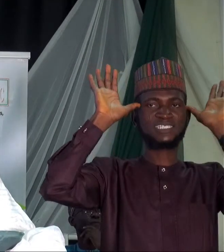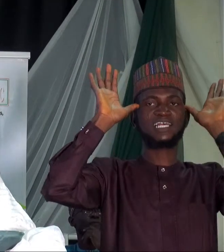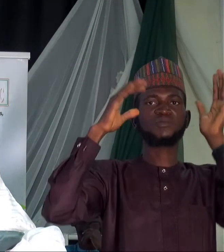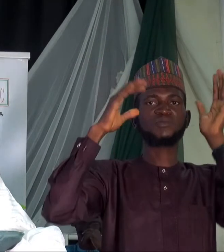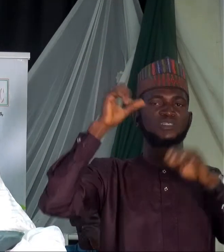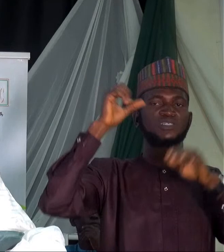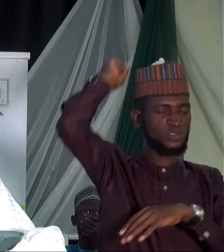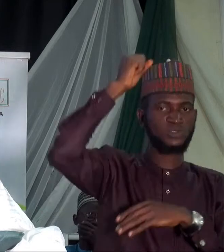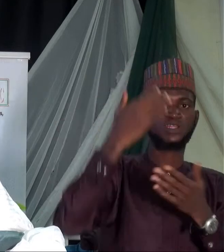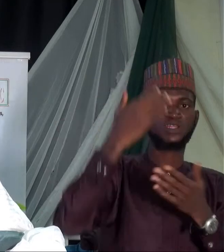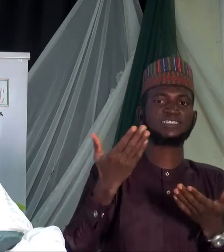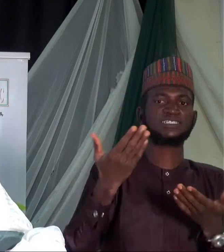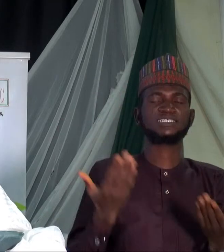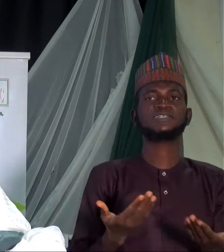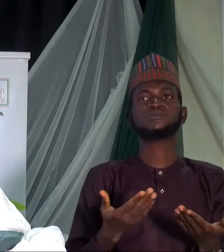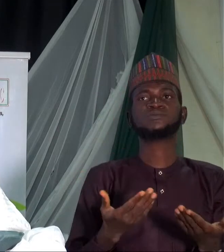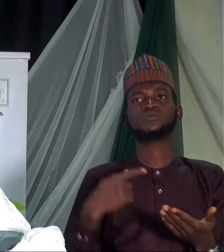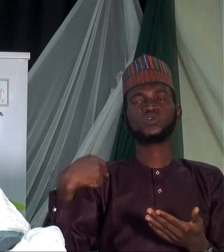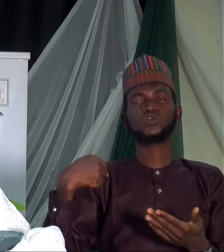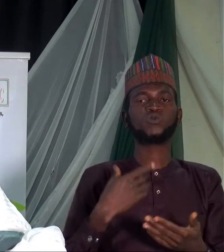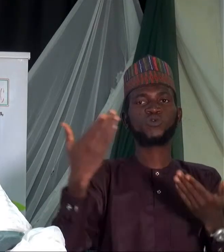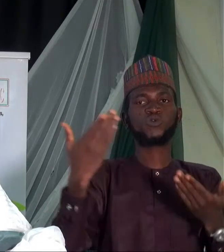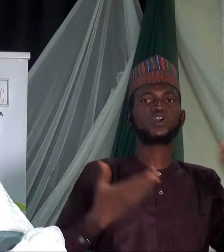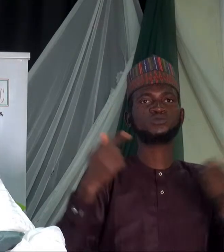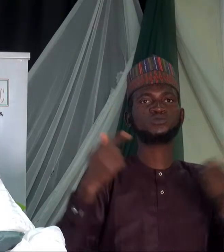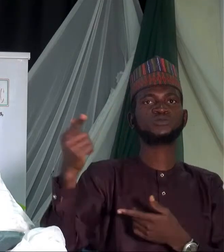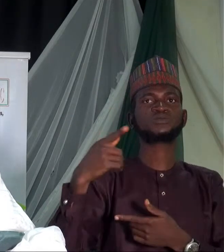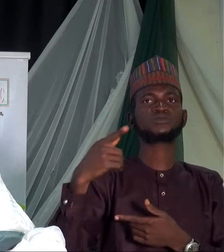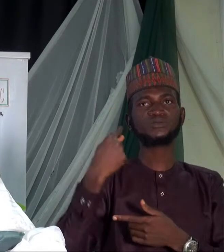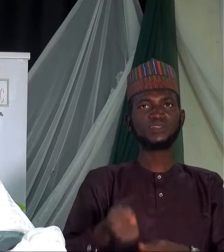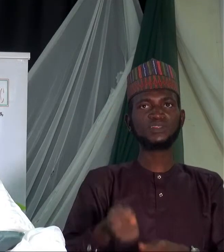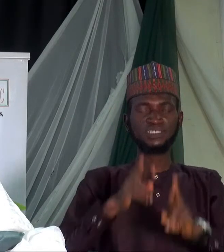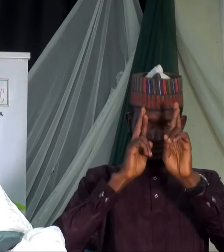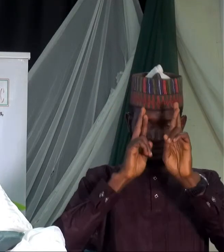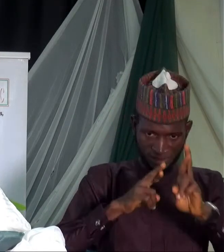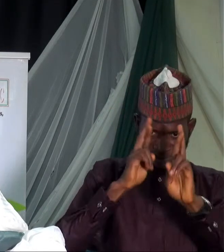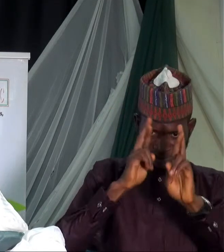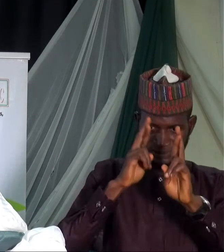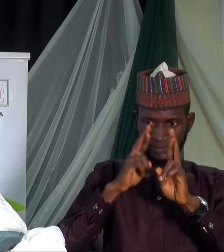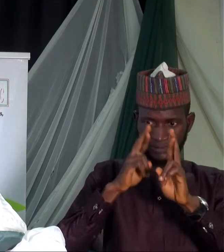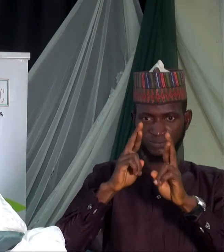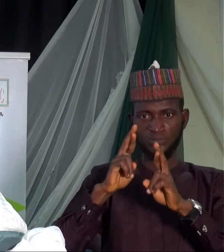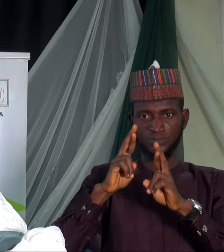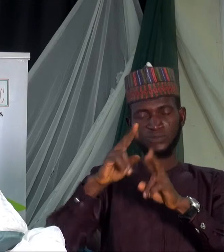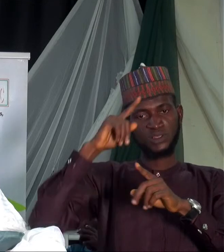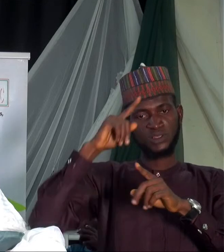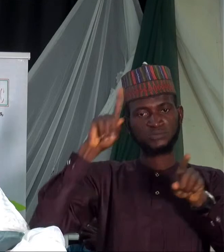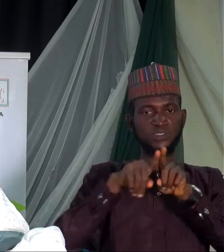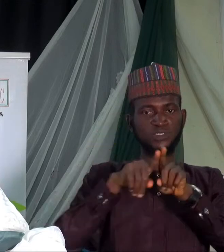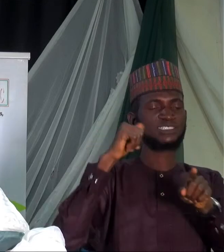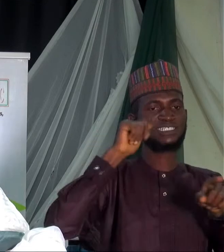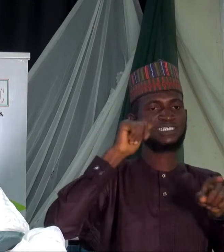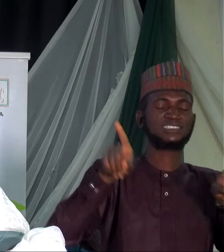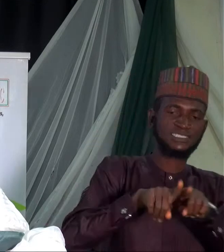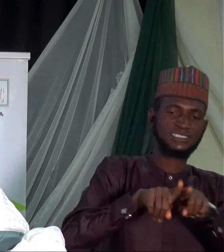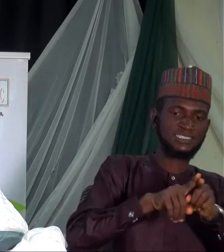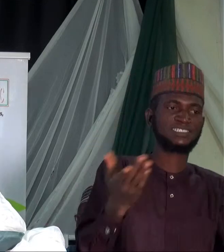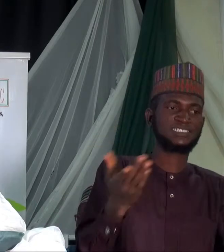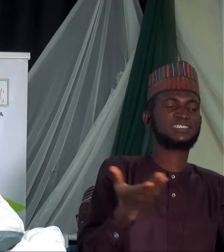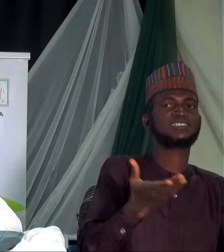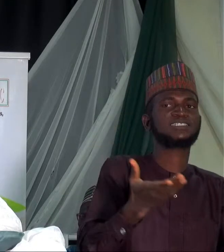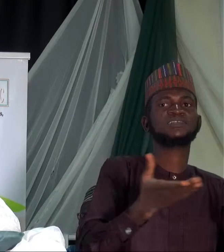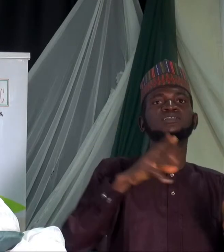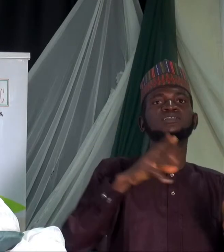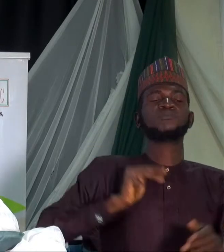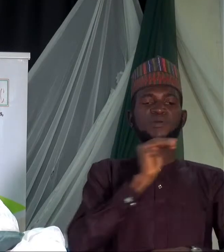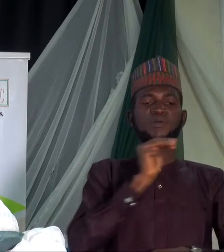audience, the respected brothers and sisters here seated, members of the